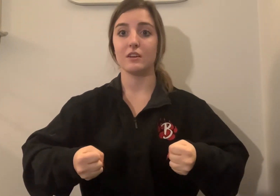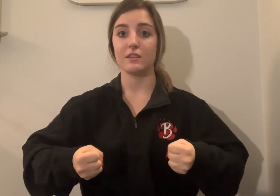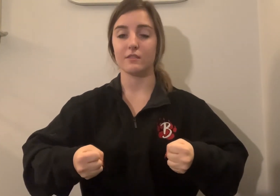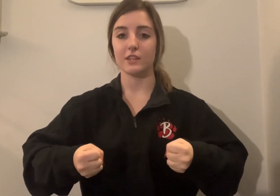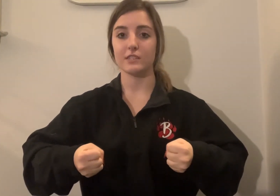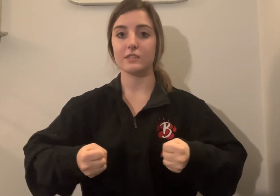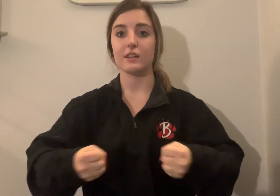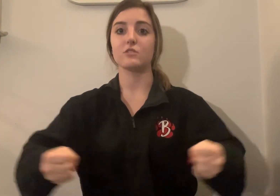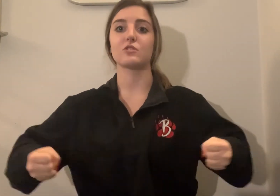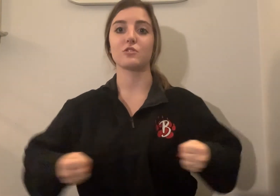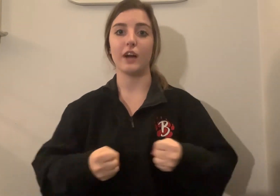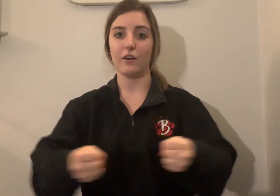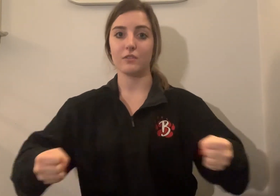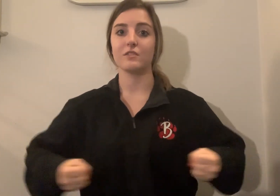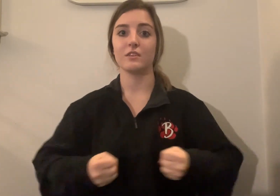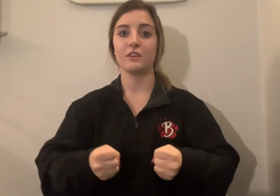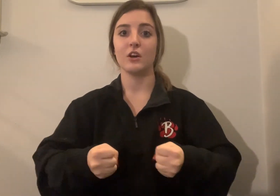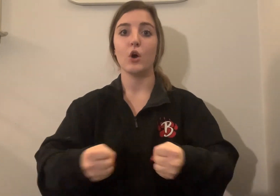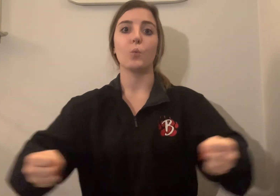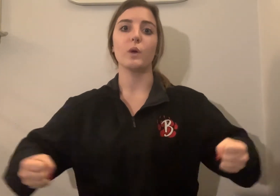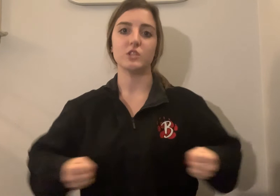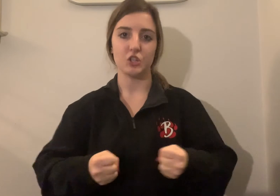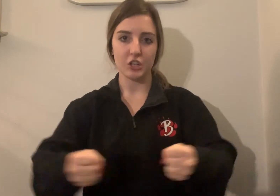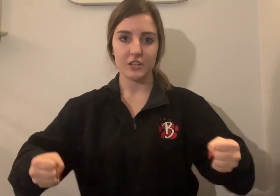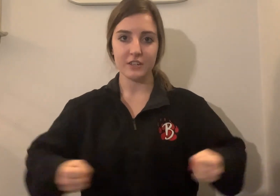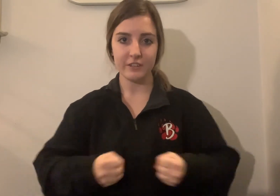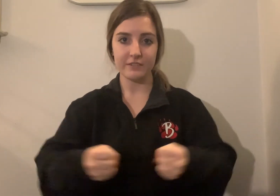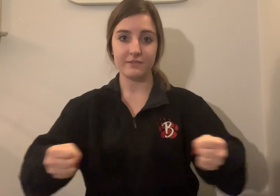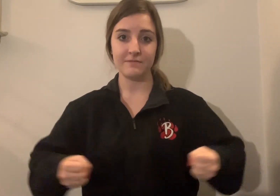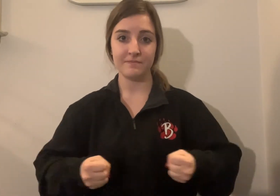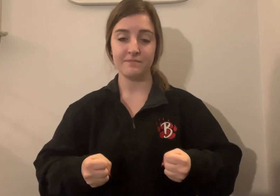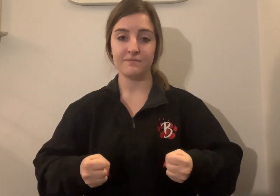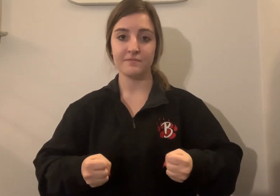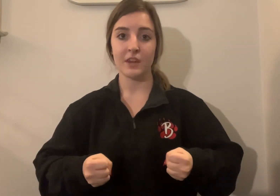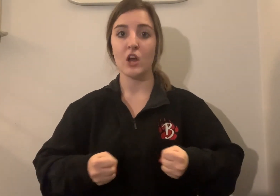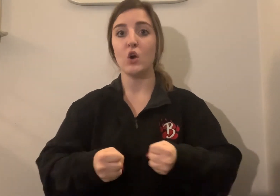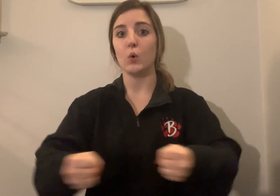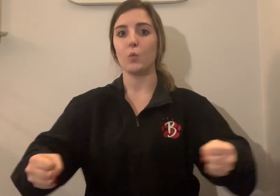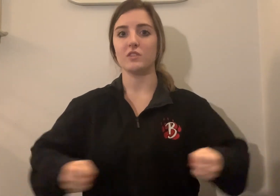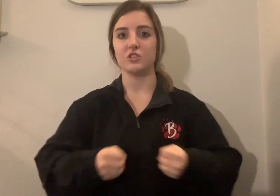in the fists, and you circle out. Winter. winter,